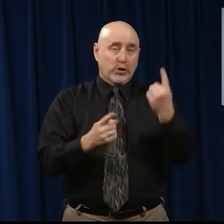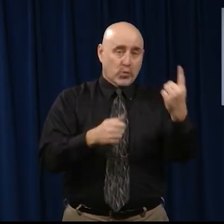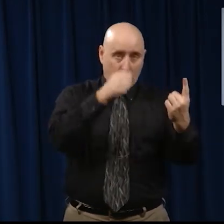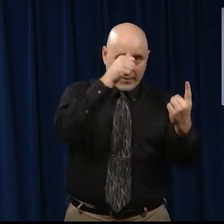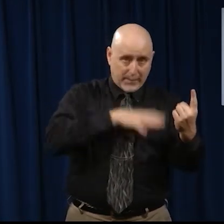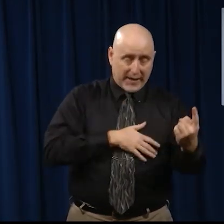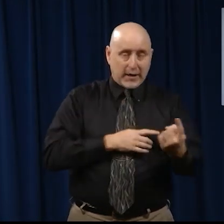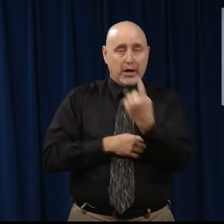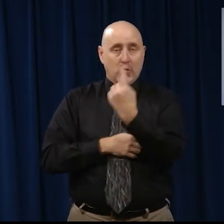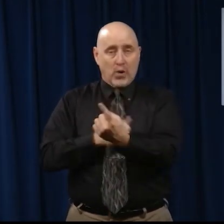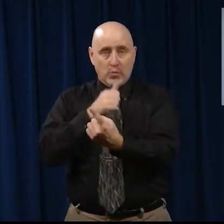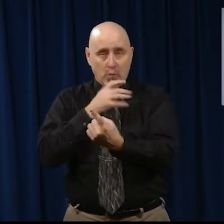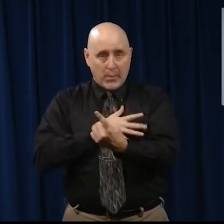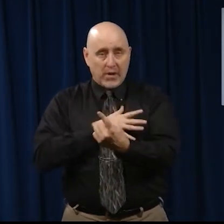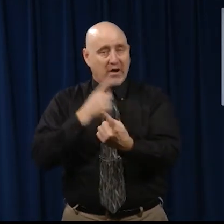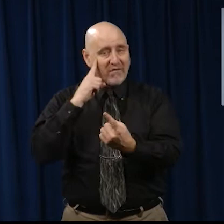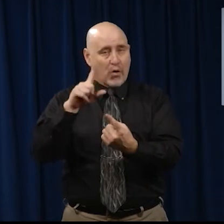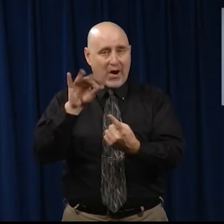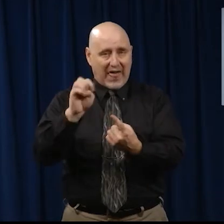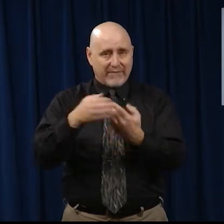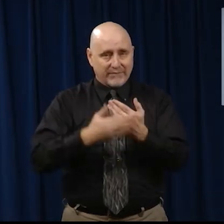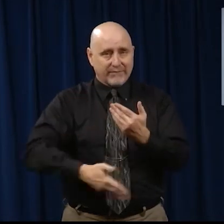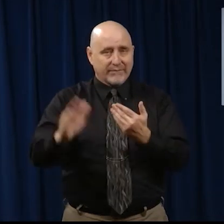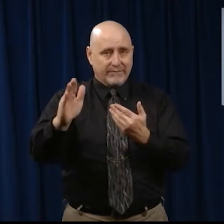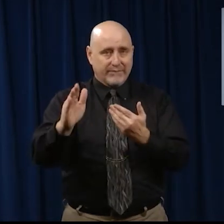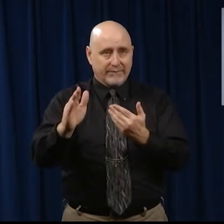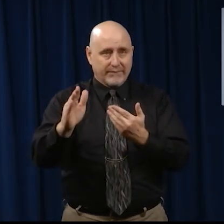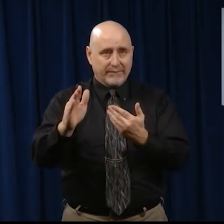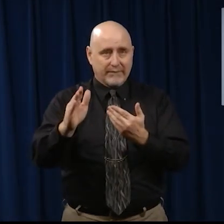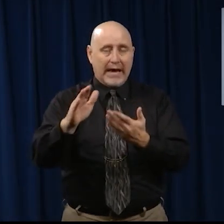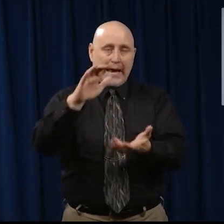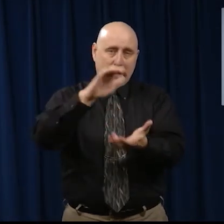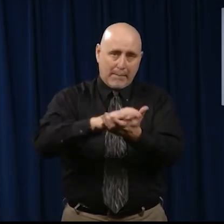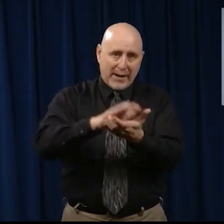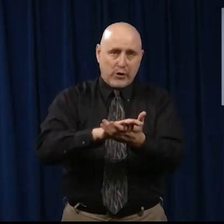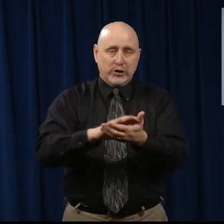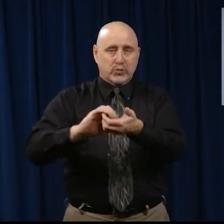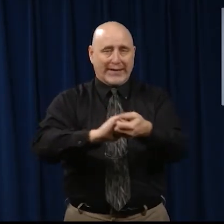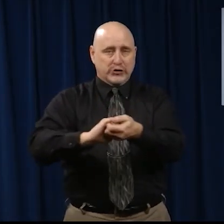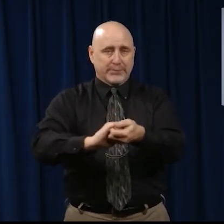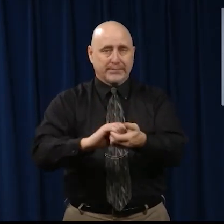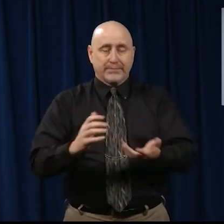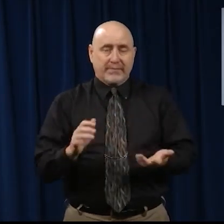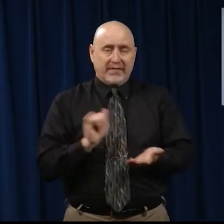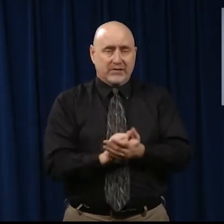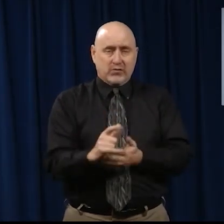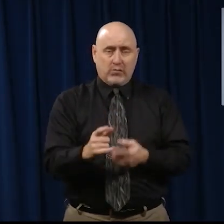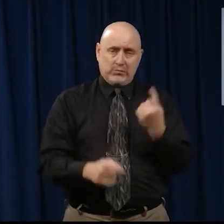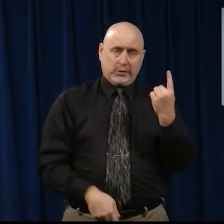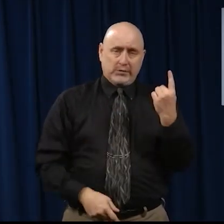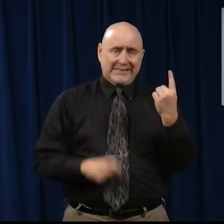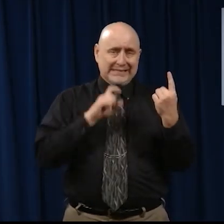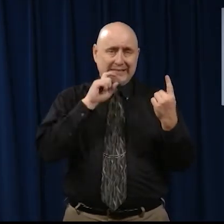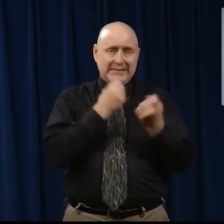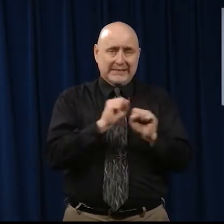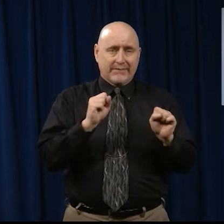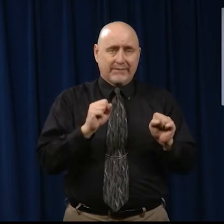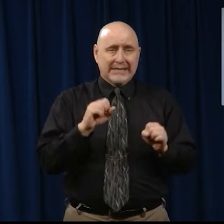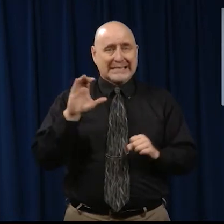sex between one man and one woman for life in a marriage relationship. That's the only safe sex that there is. That's